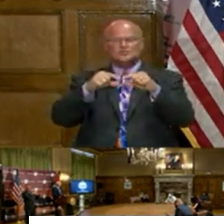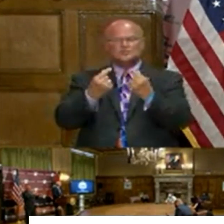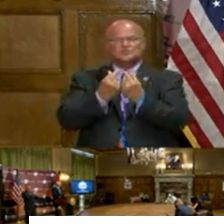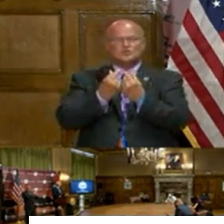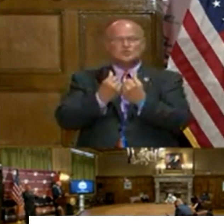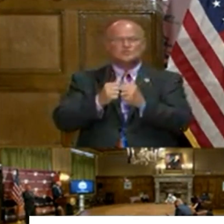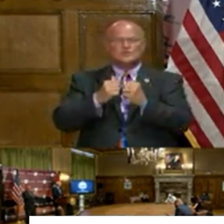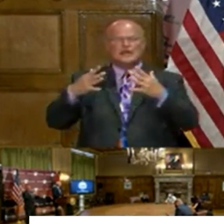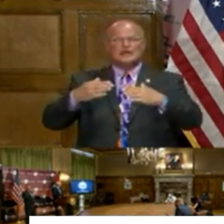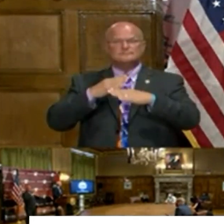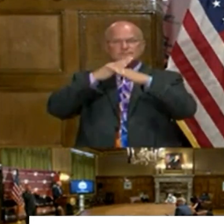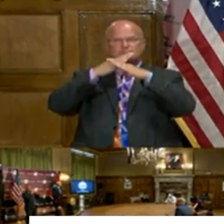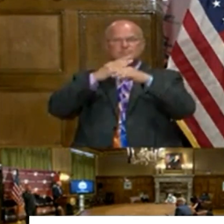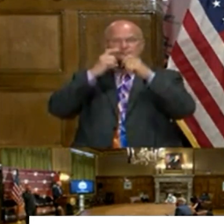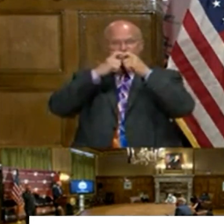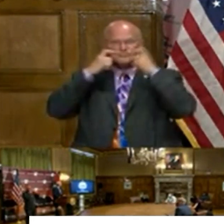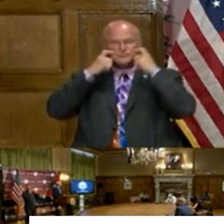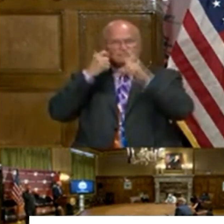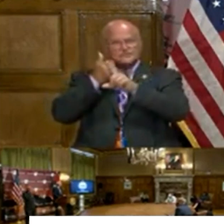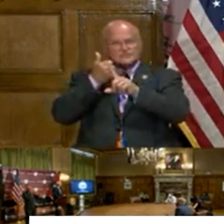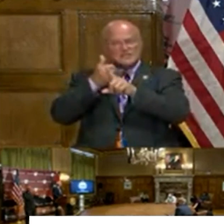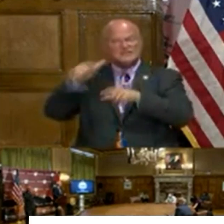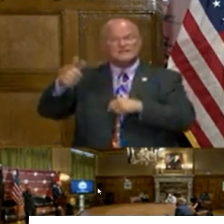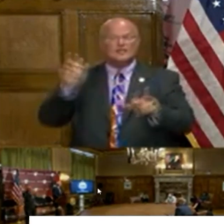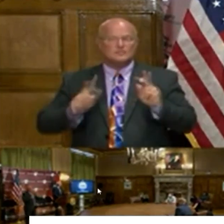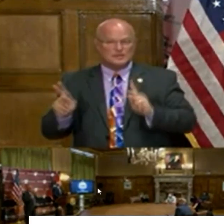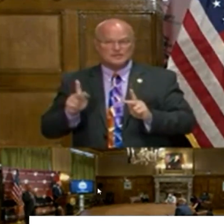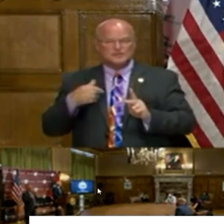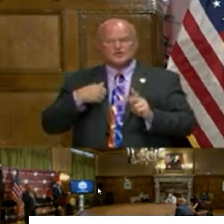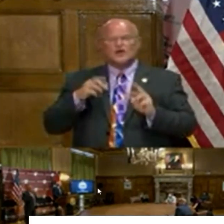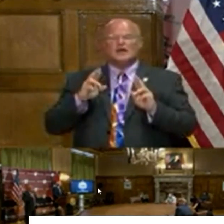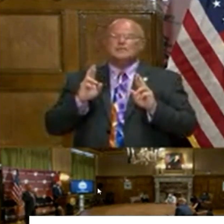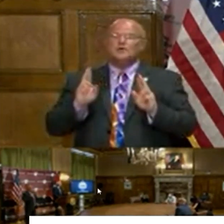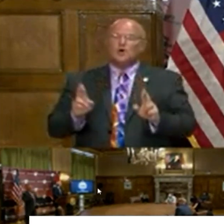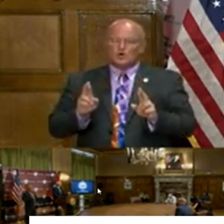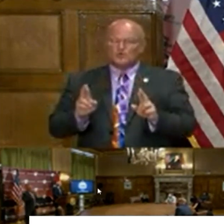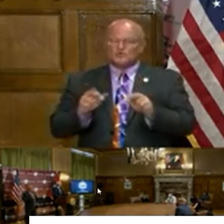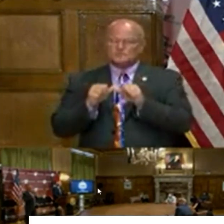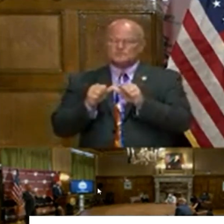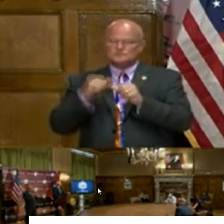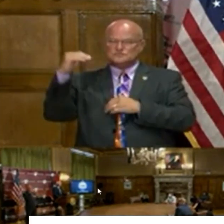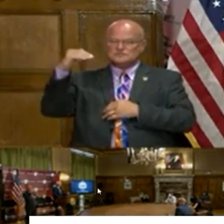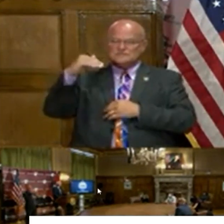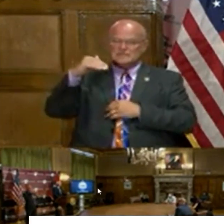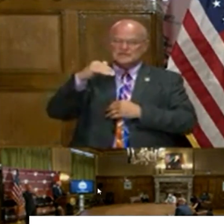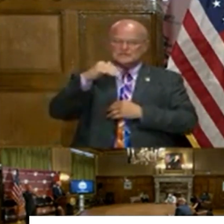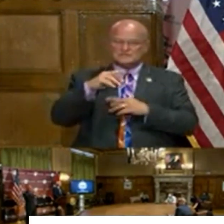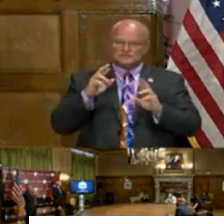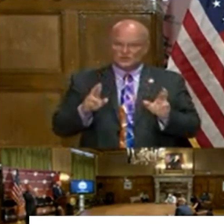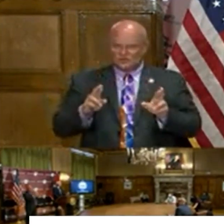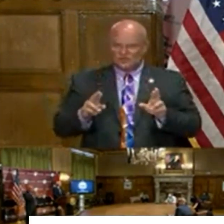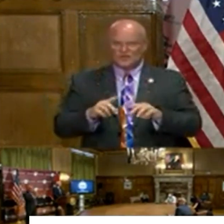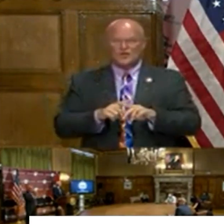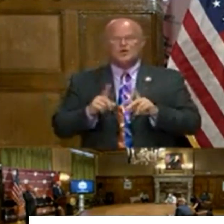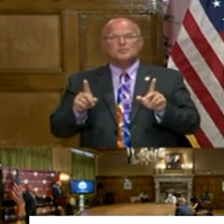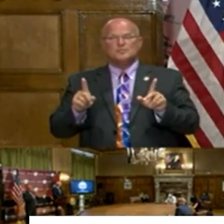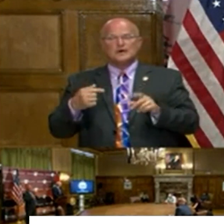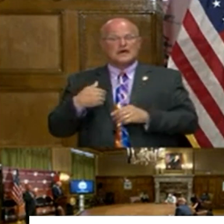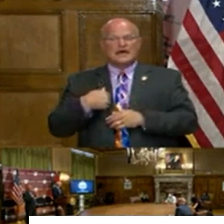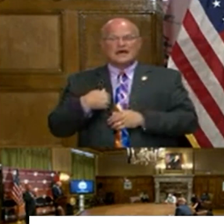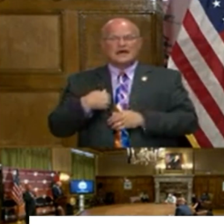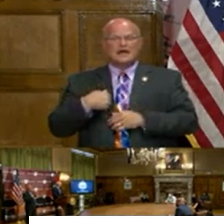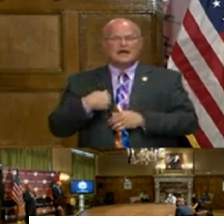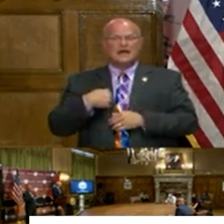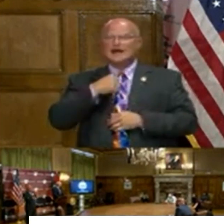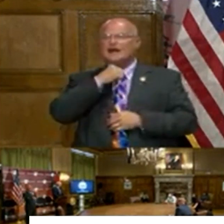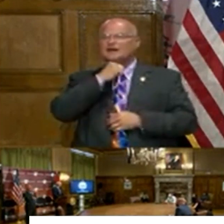being protecting others. And so I am hopeful that it will be a consistent downward trend, but no, I'm not